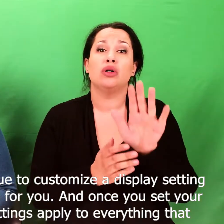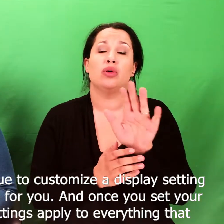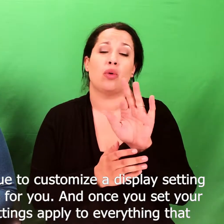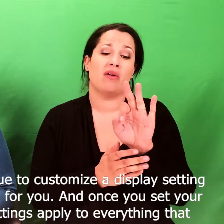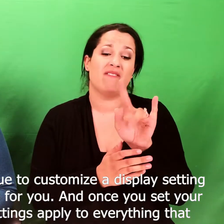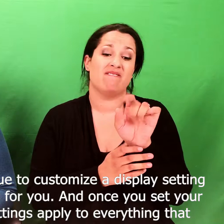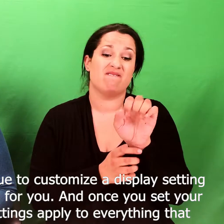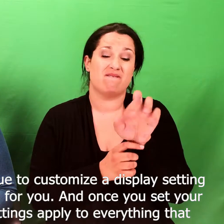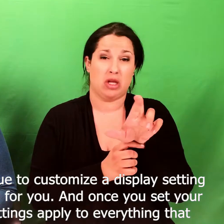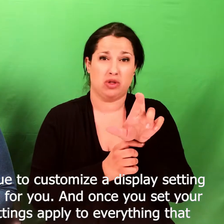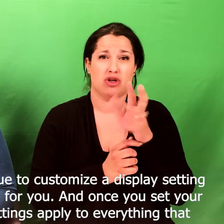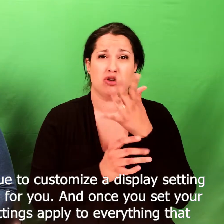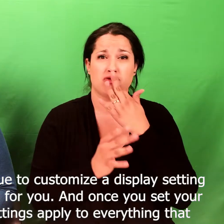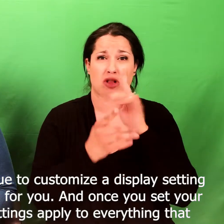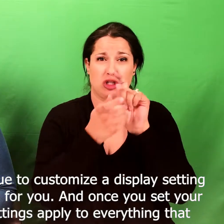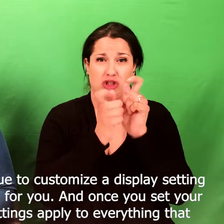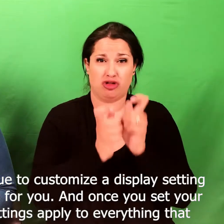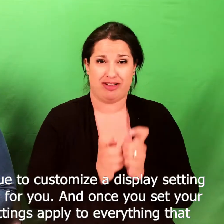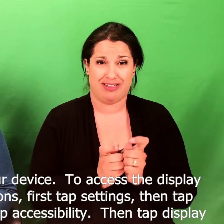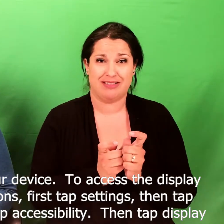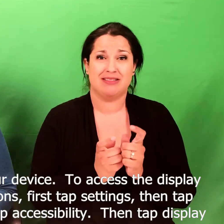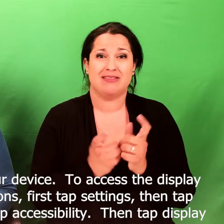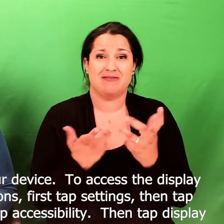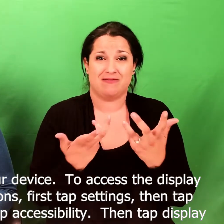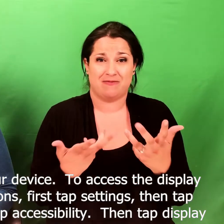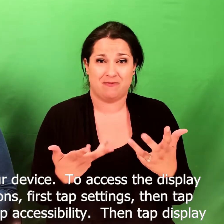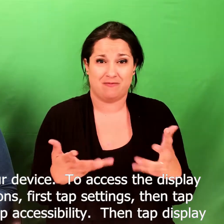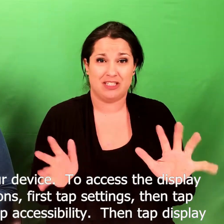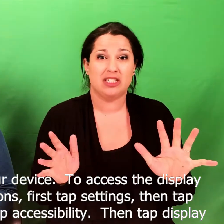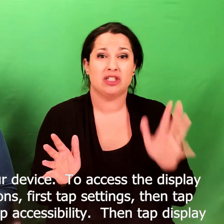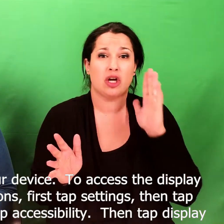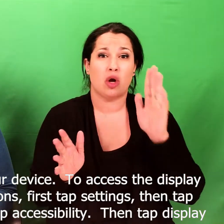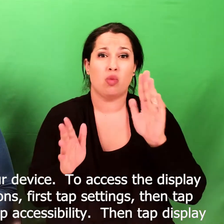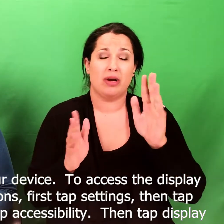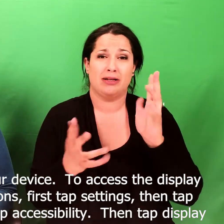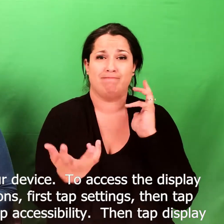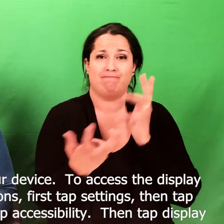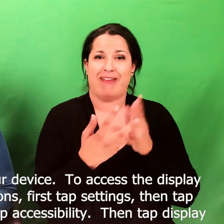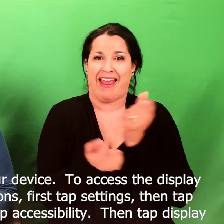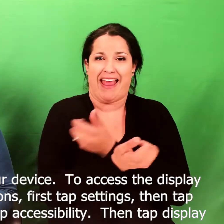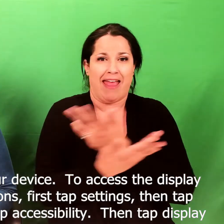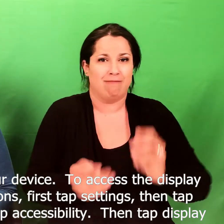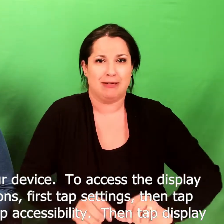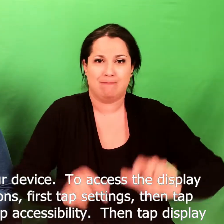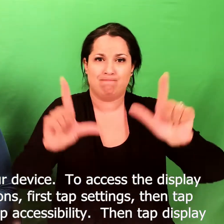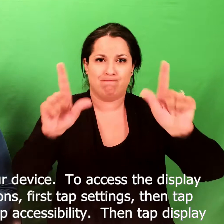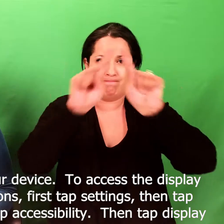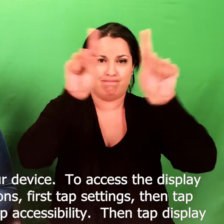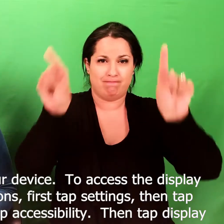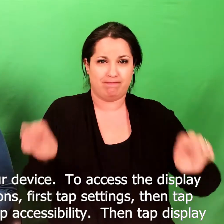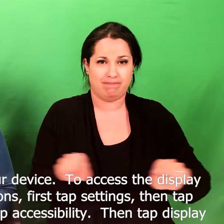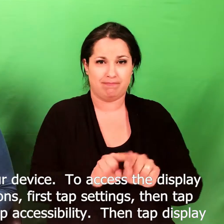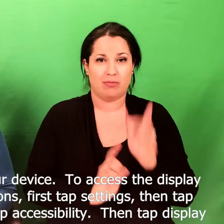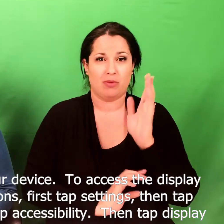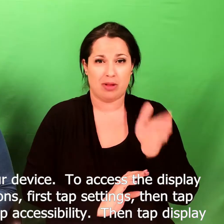filters, the settings apply to everything that appears on your device.